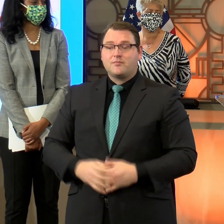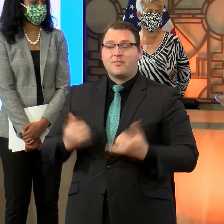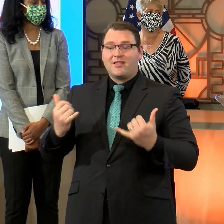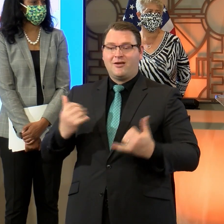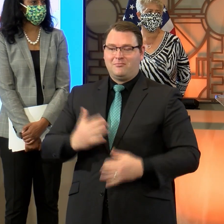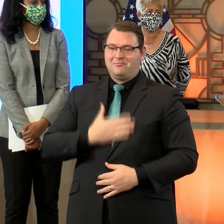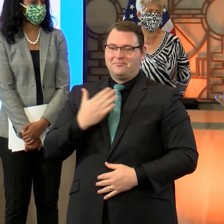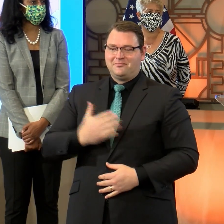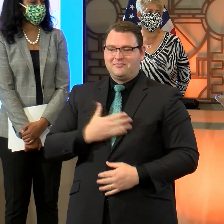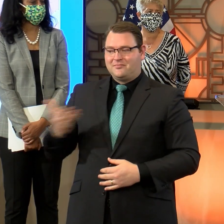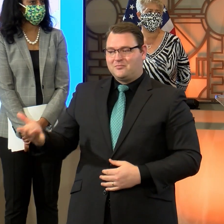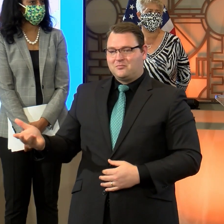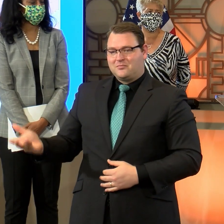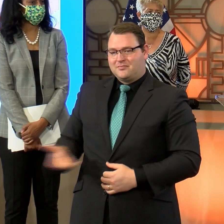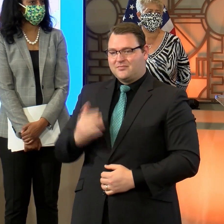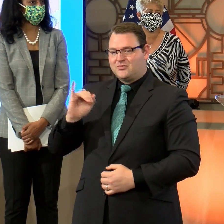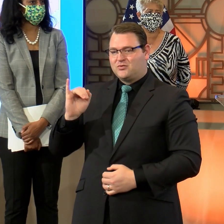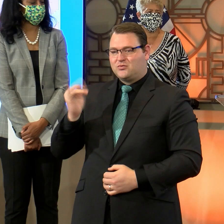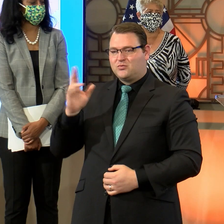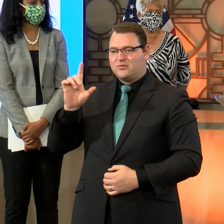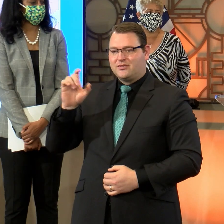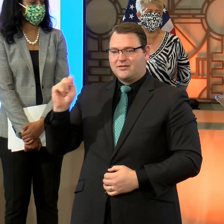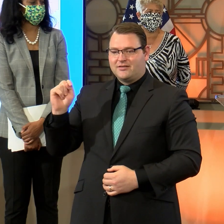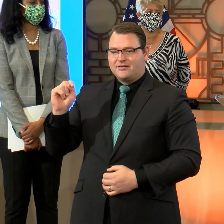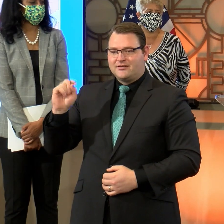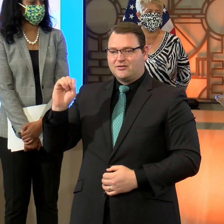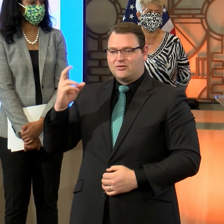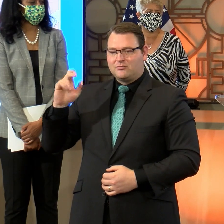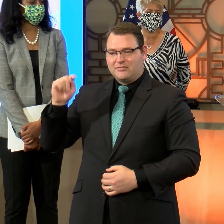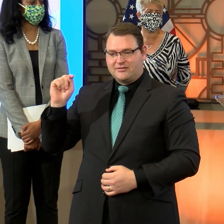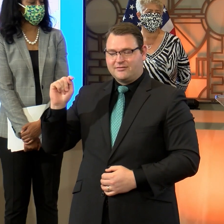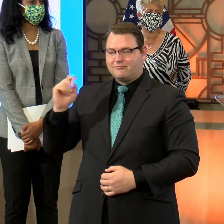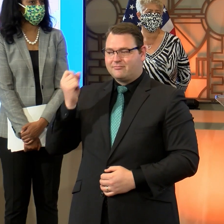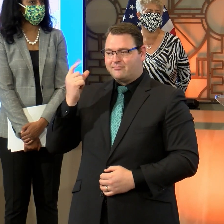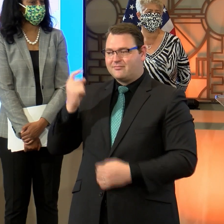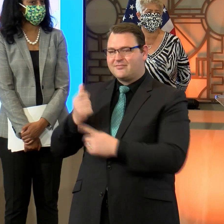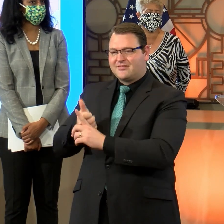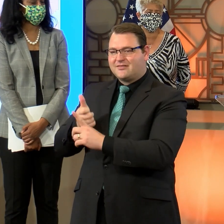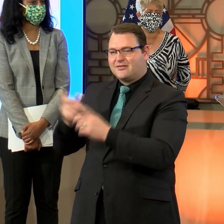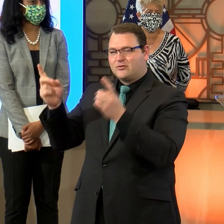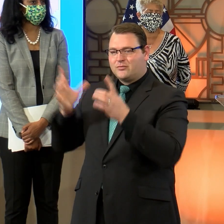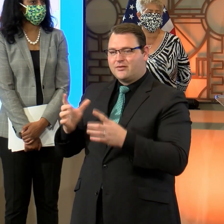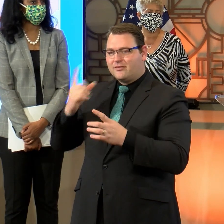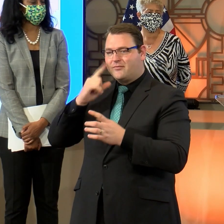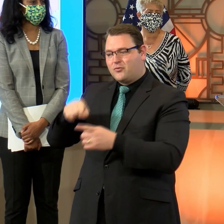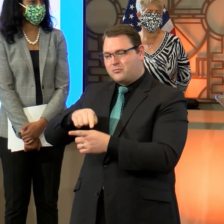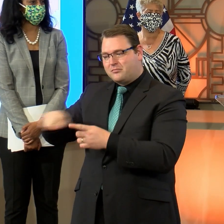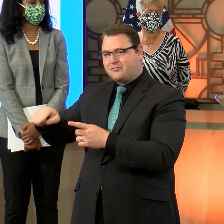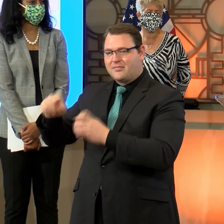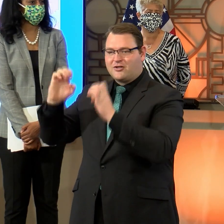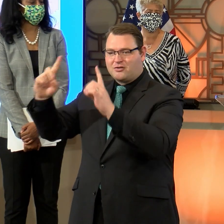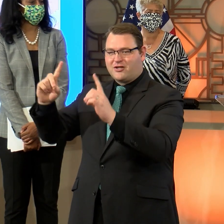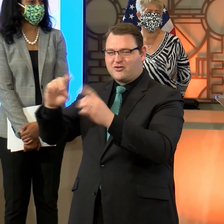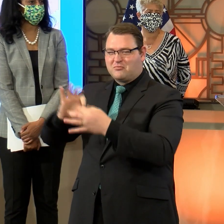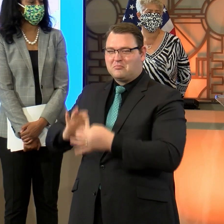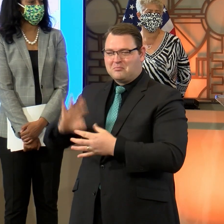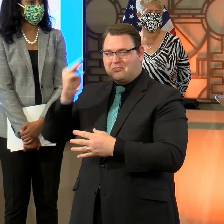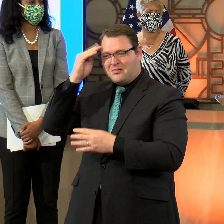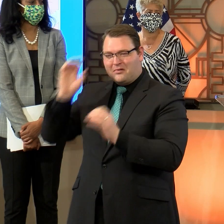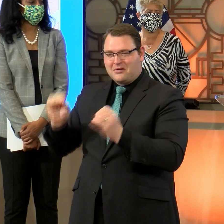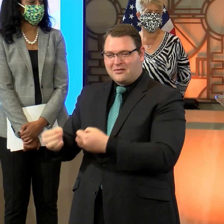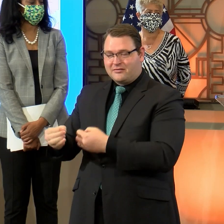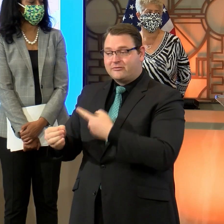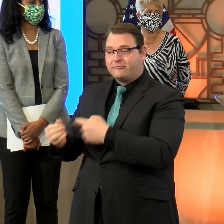to invite Juliet Stepech, Director of the Mayor's Office of Education, to talk with you about the public